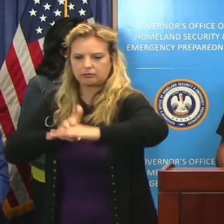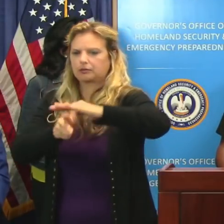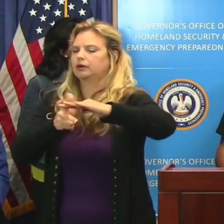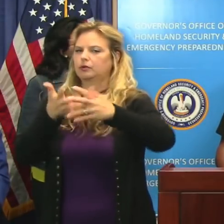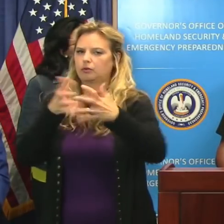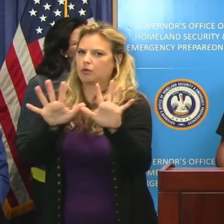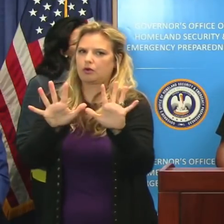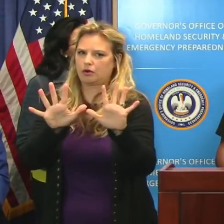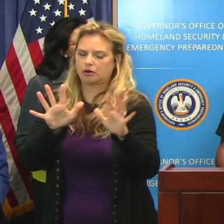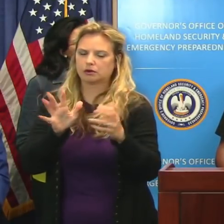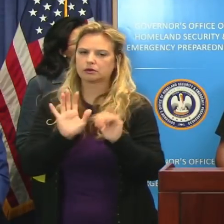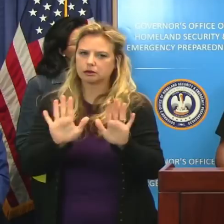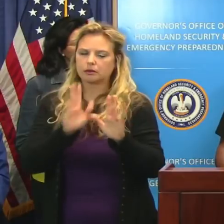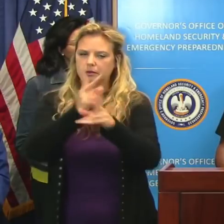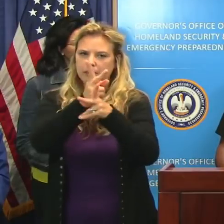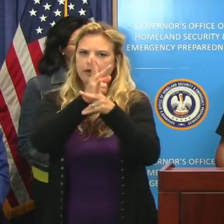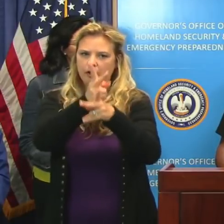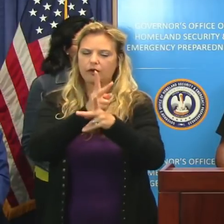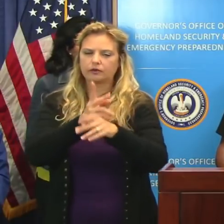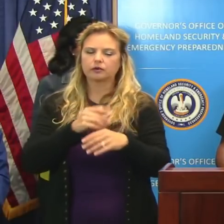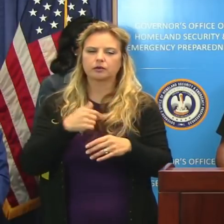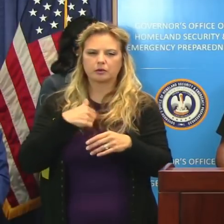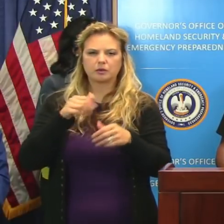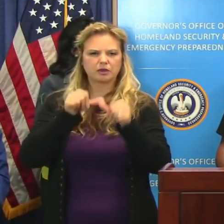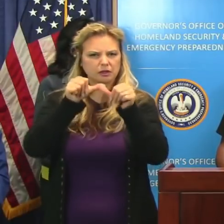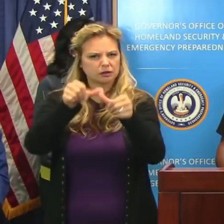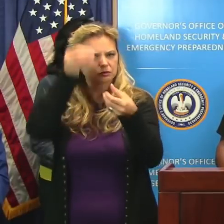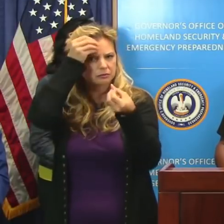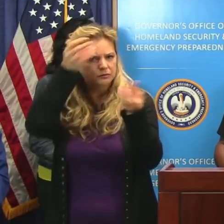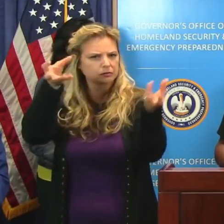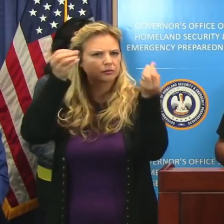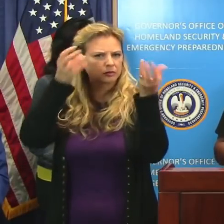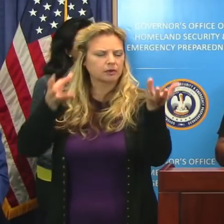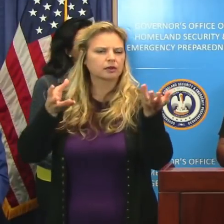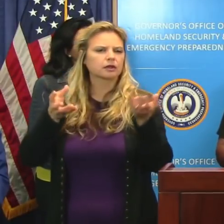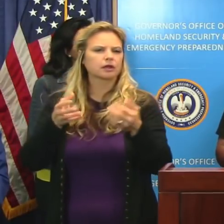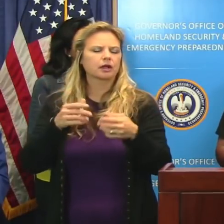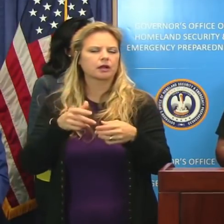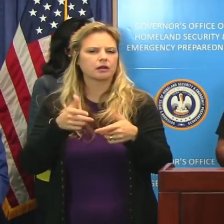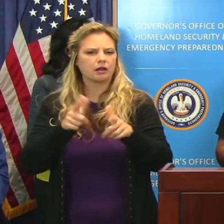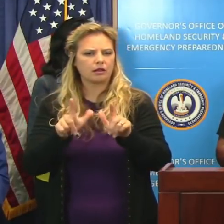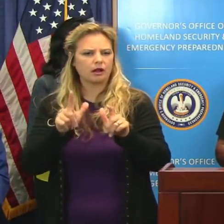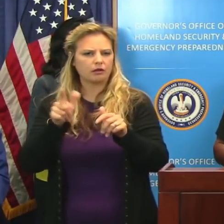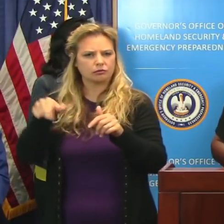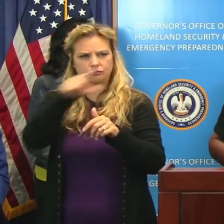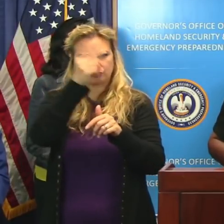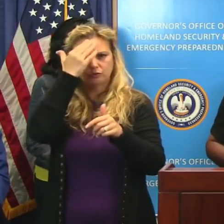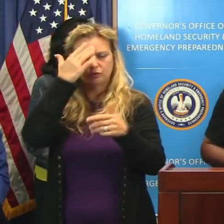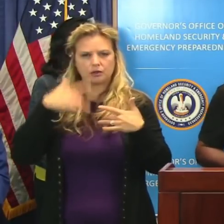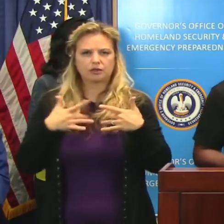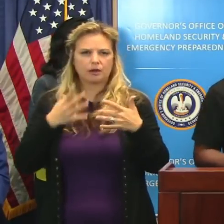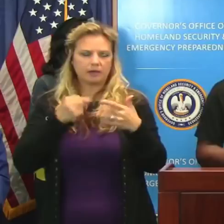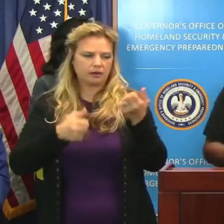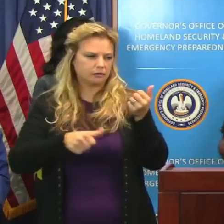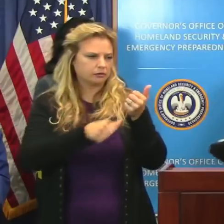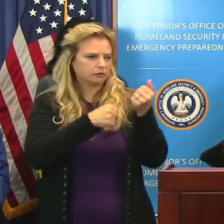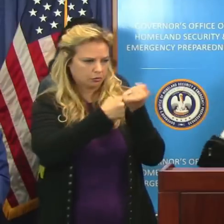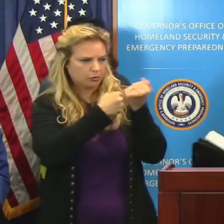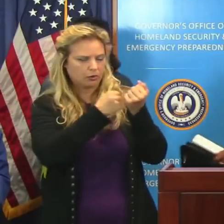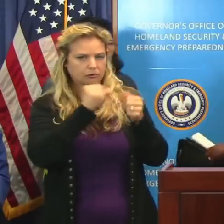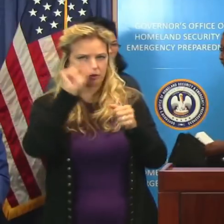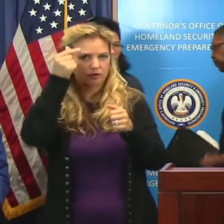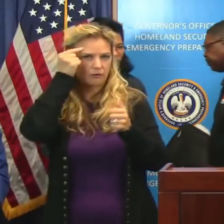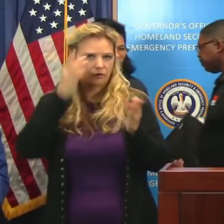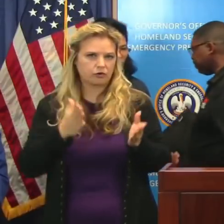may be. And so we'll continue to provide that information and update and be able to assist all local governments in their needs, Governor. Thank you,